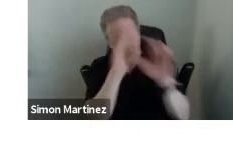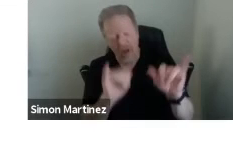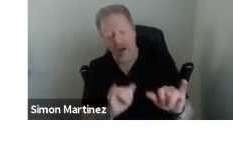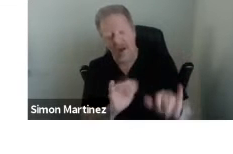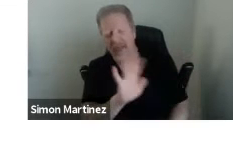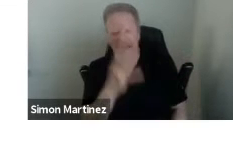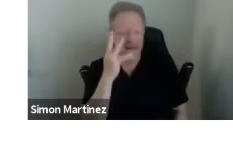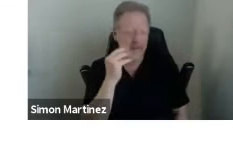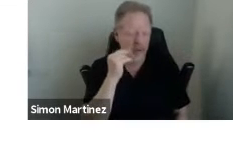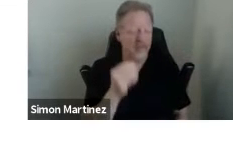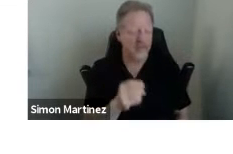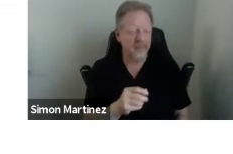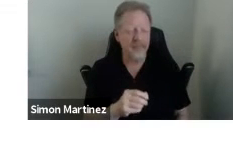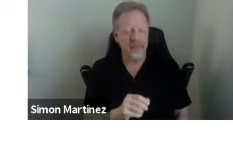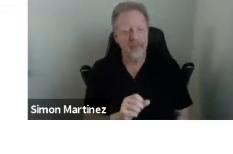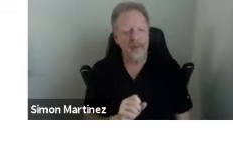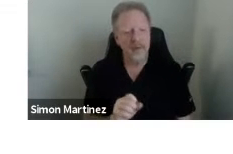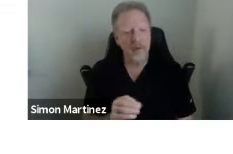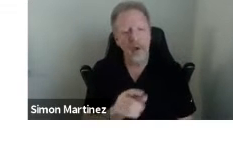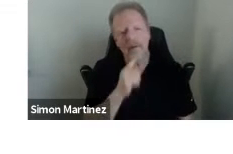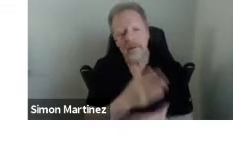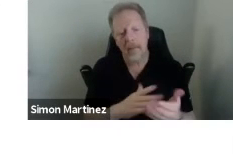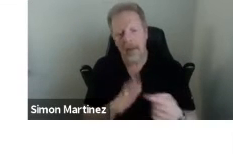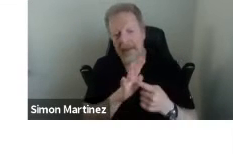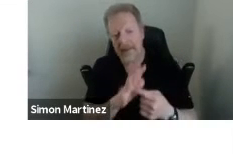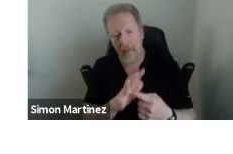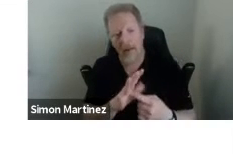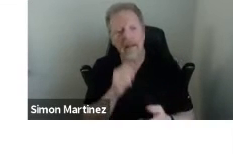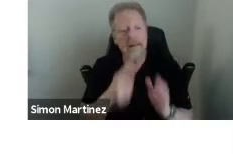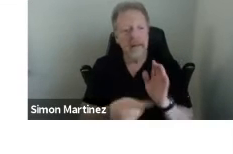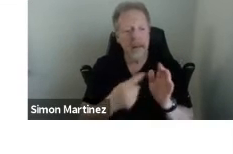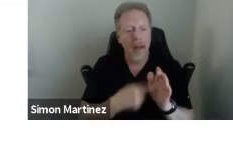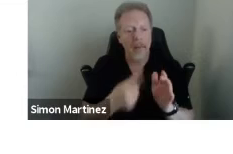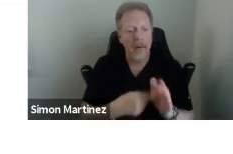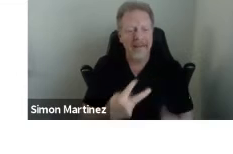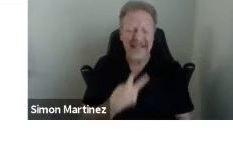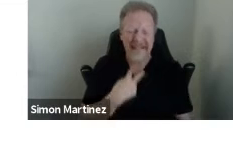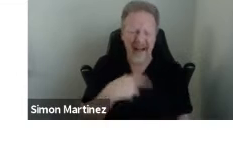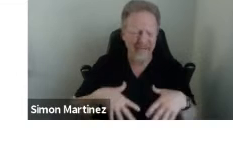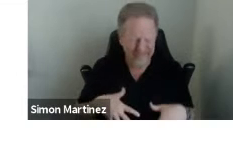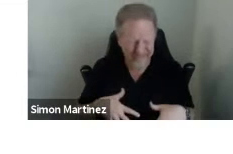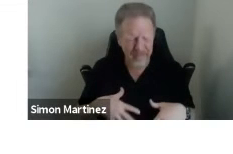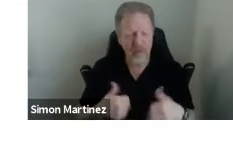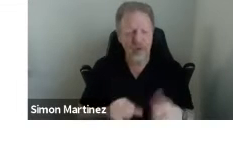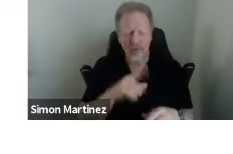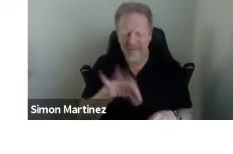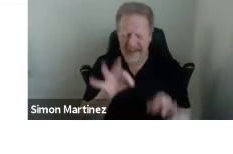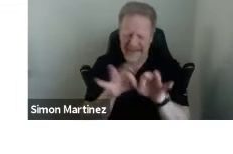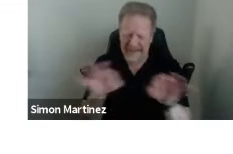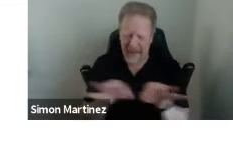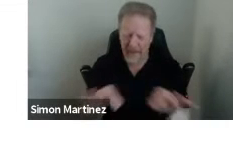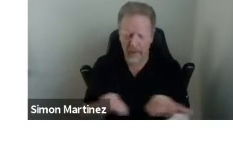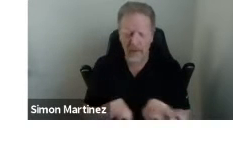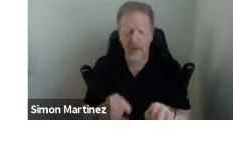experience. So here's some examples, and sometimes if you're stuck on trying to find a statement and to